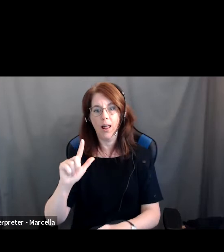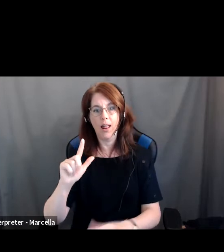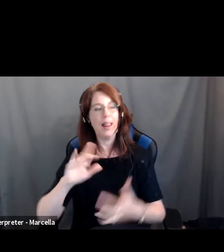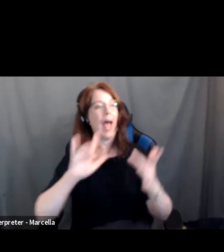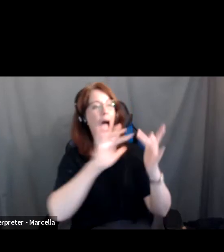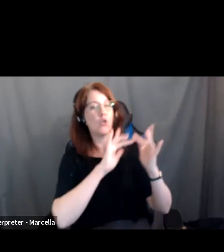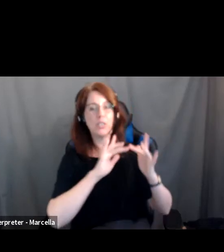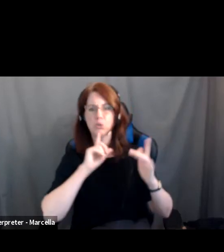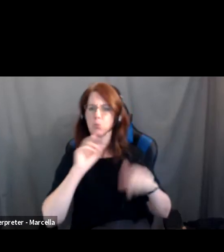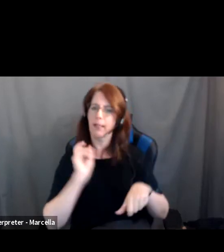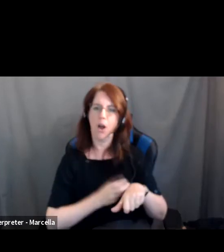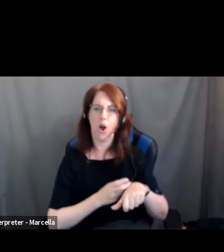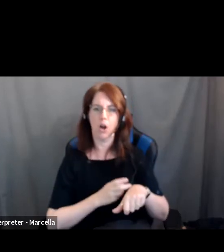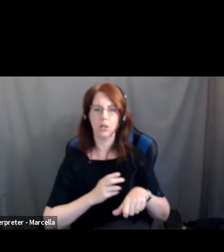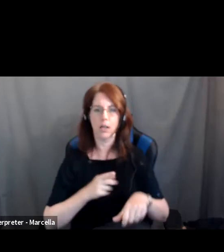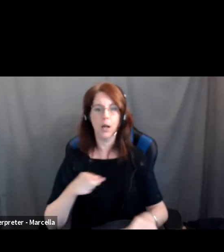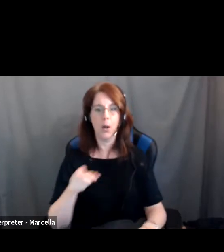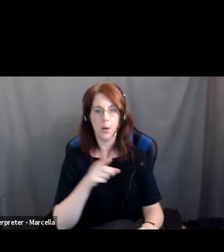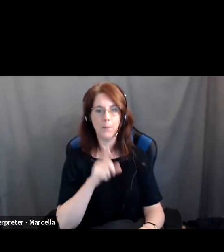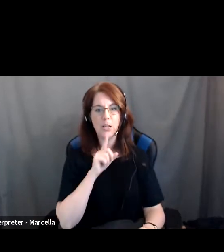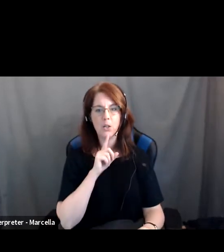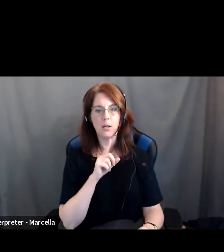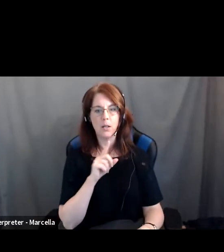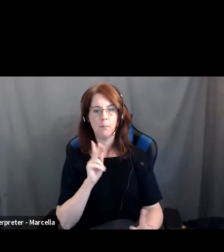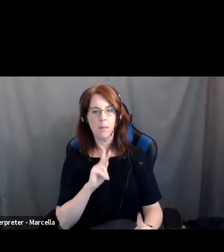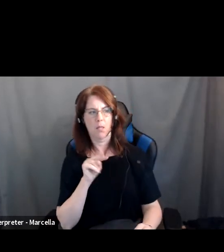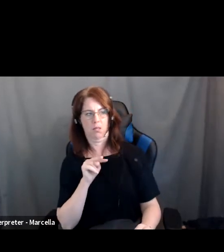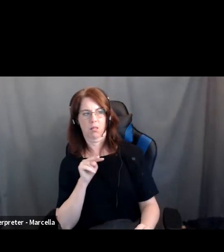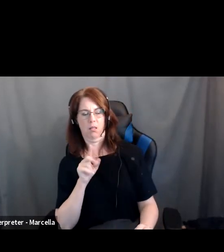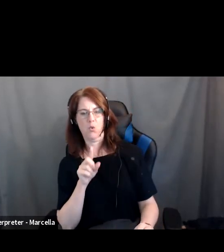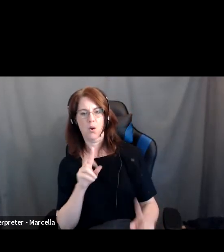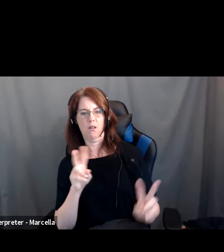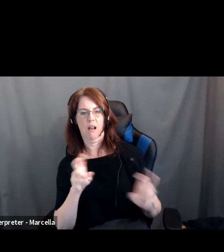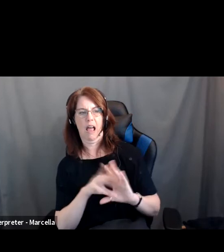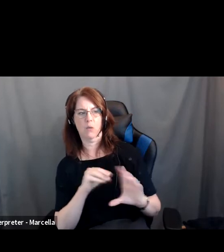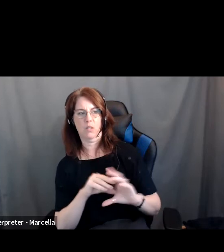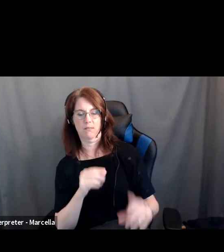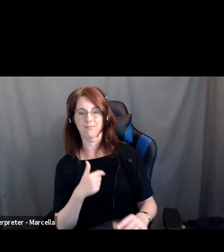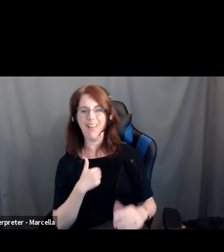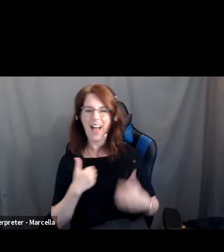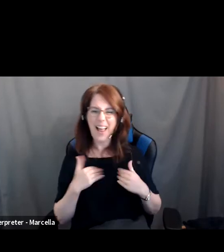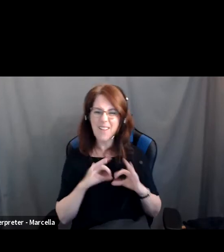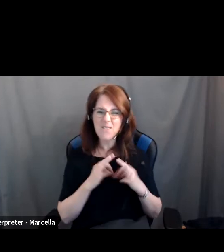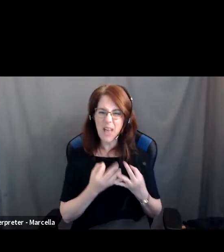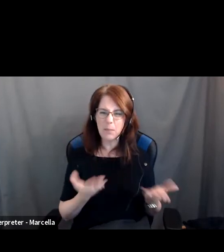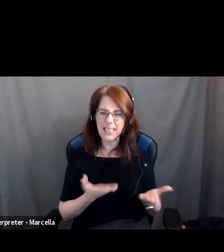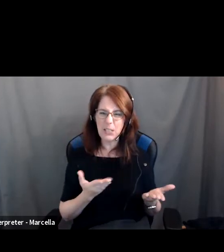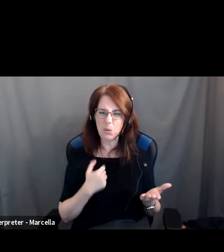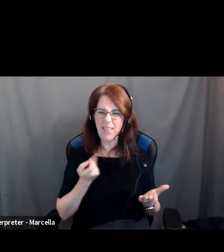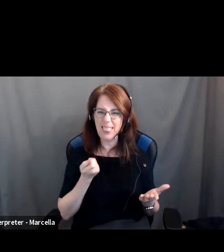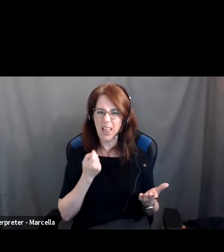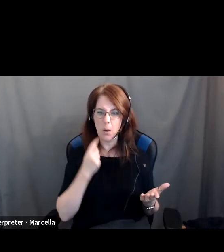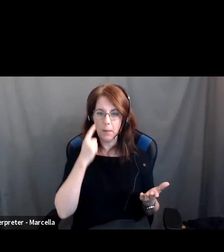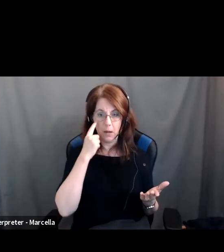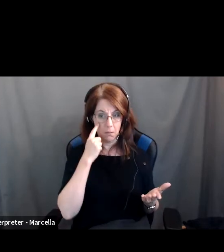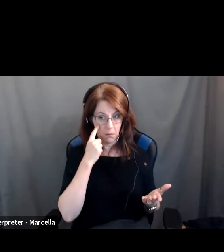is very hard, that you are seen as an outsider. I have family here, so I have a little bit of insight, a